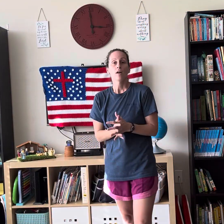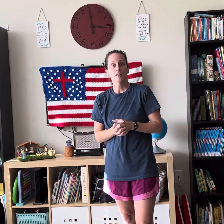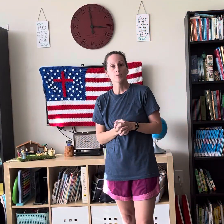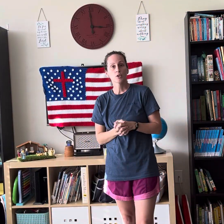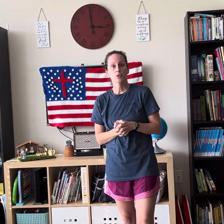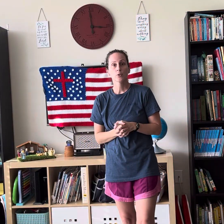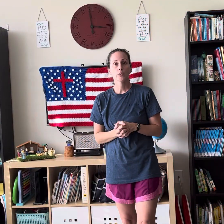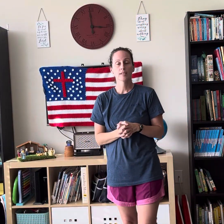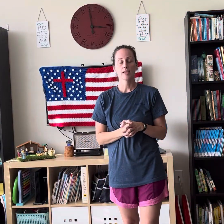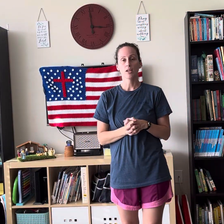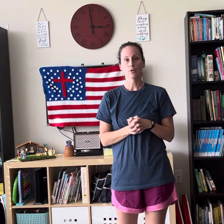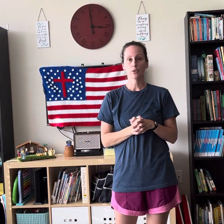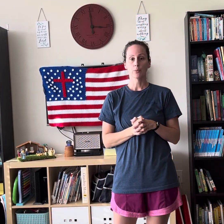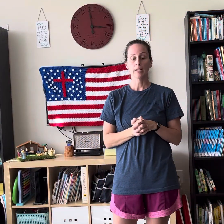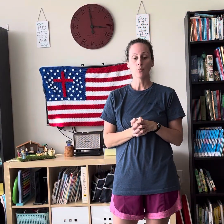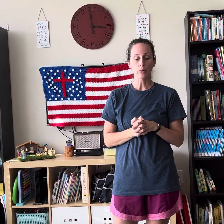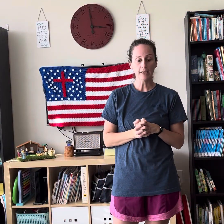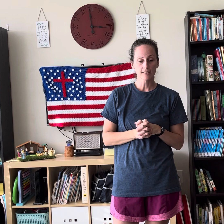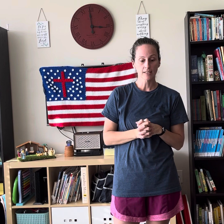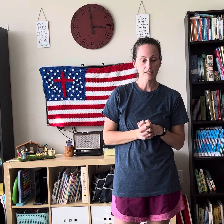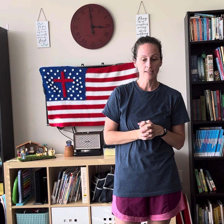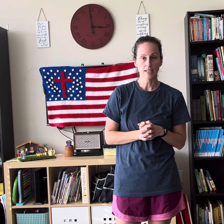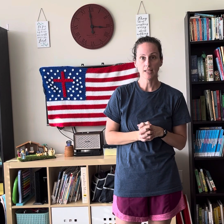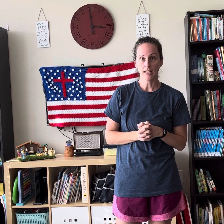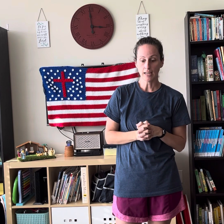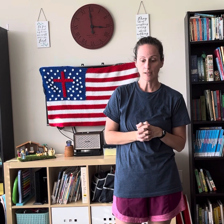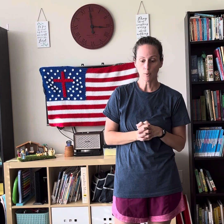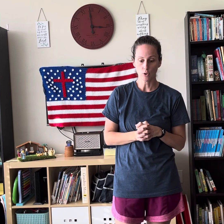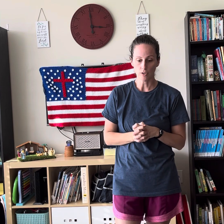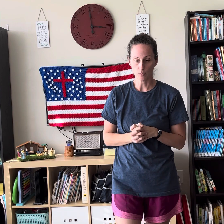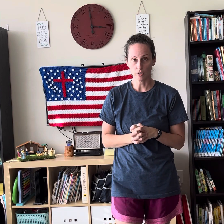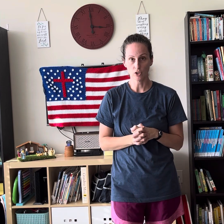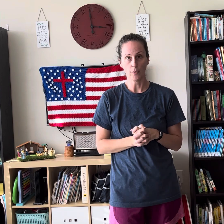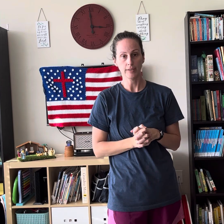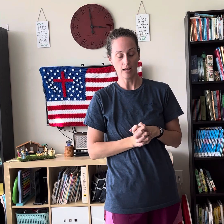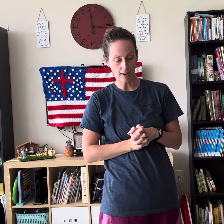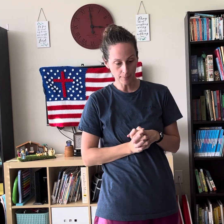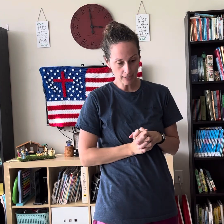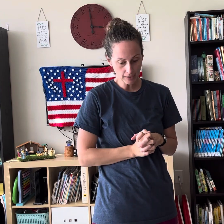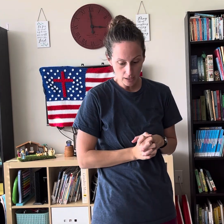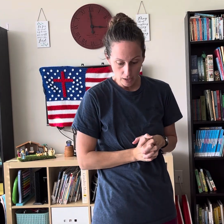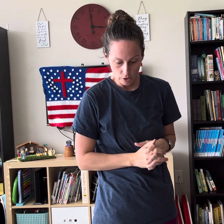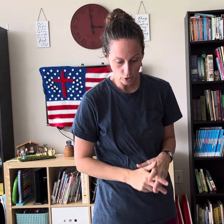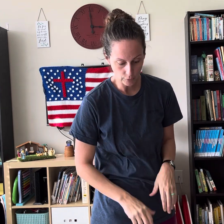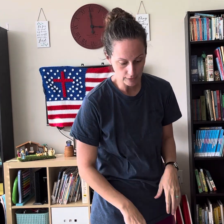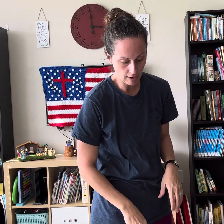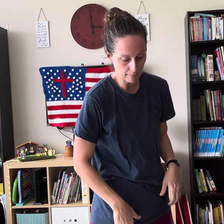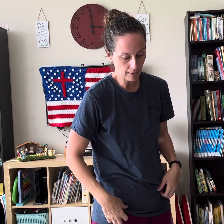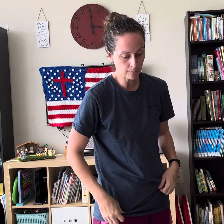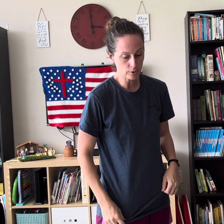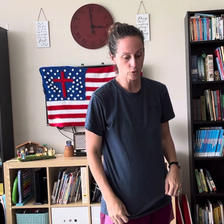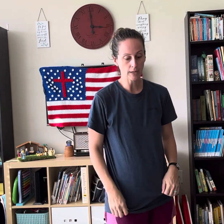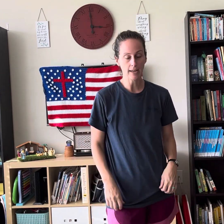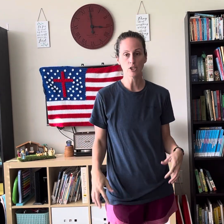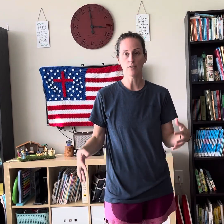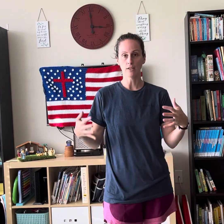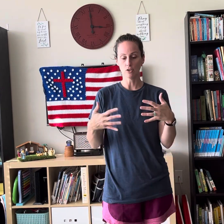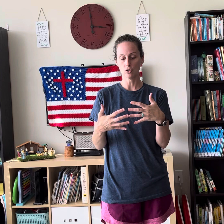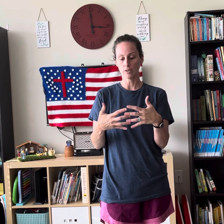Welcome to cycle 3, week 16 hand motions. We're going to start with timeline. So for timeline, we're doing age of industry. So